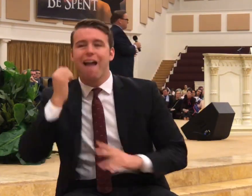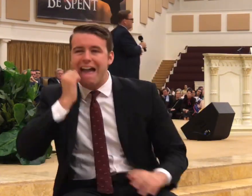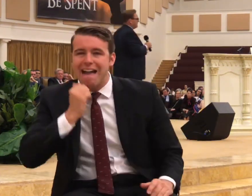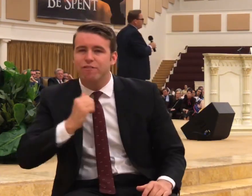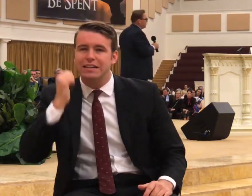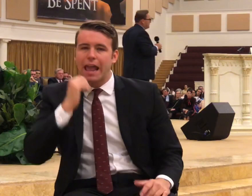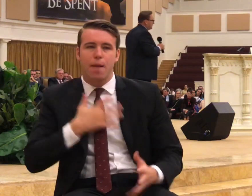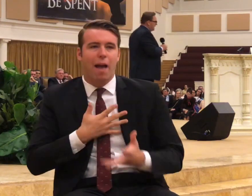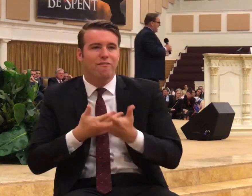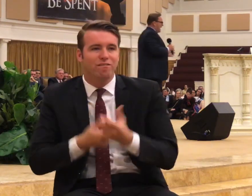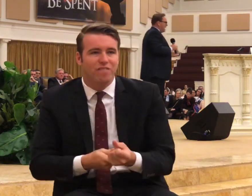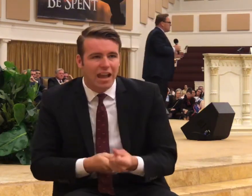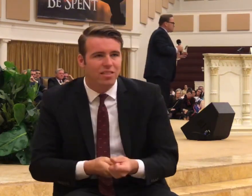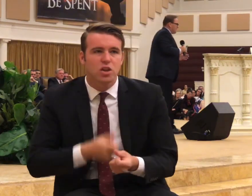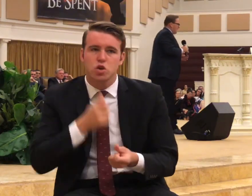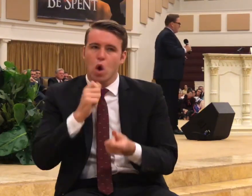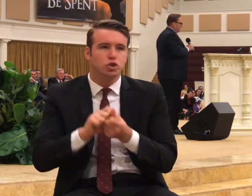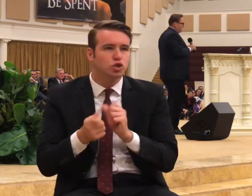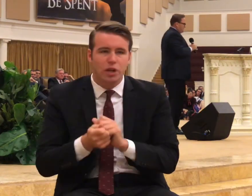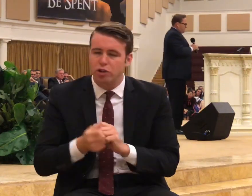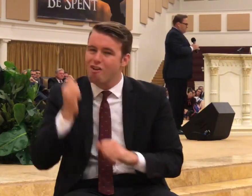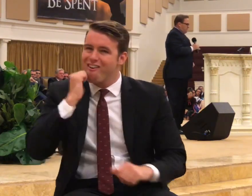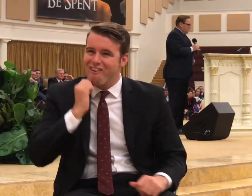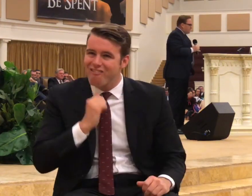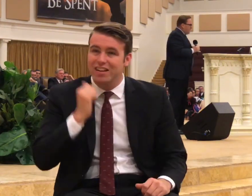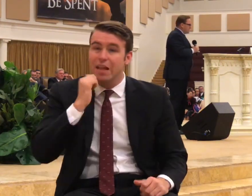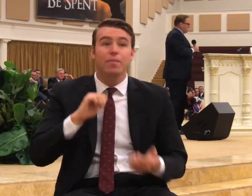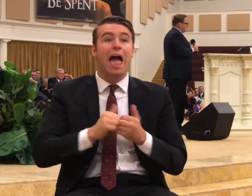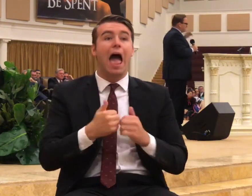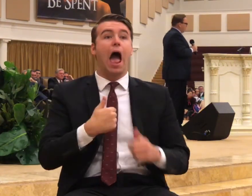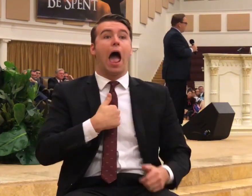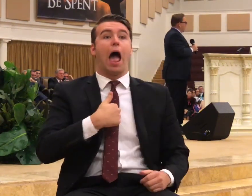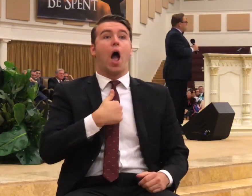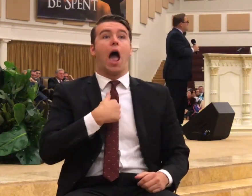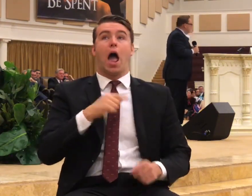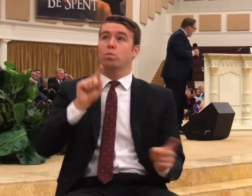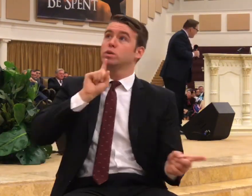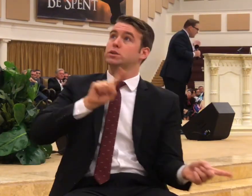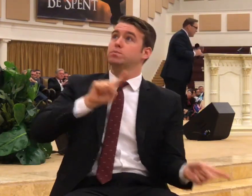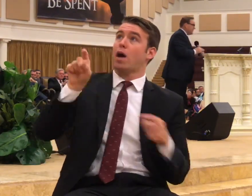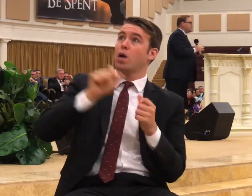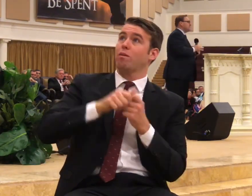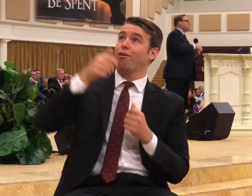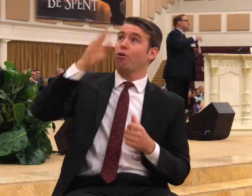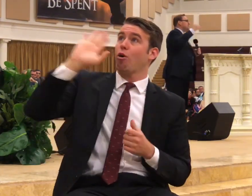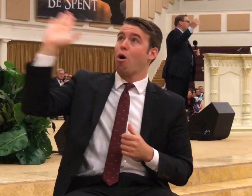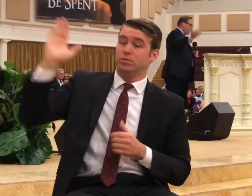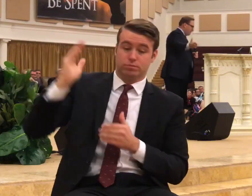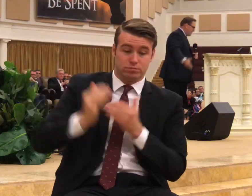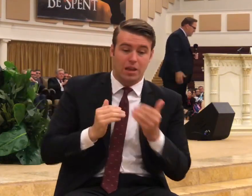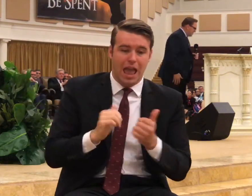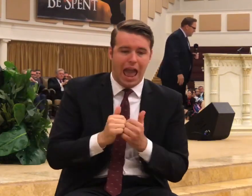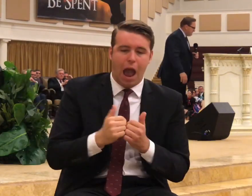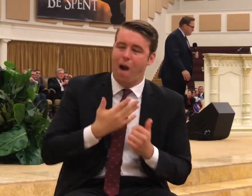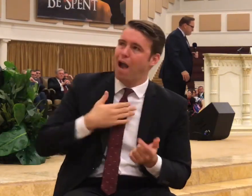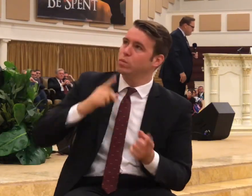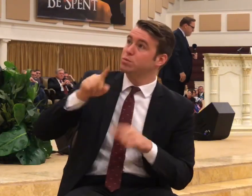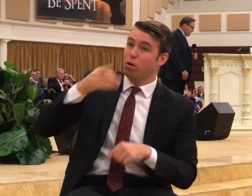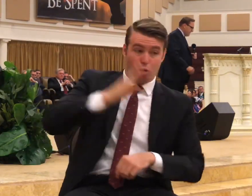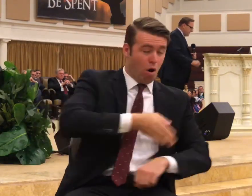my faith. And how I respond to the process both sovereignly and